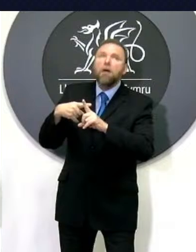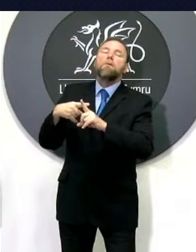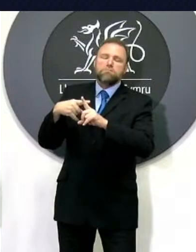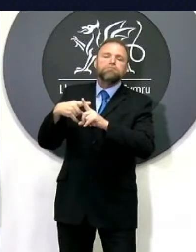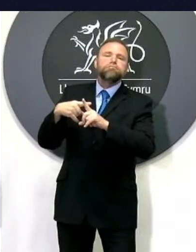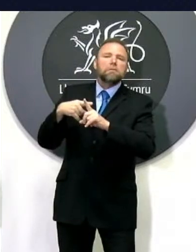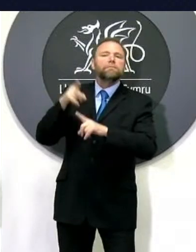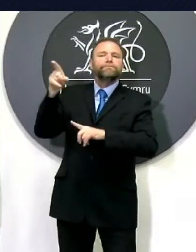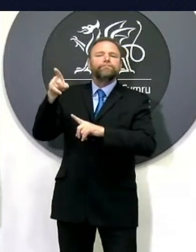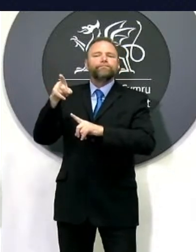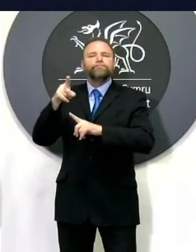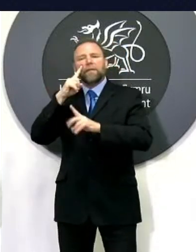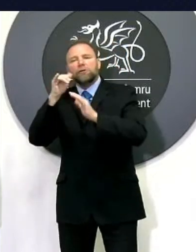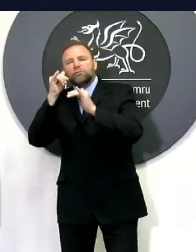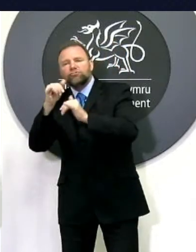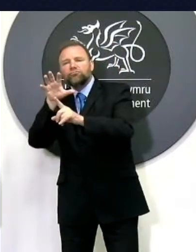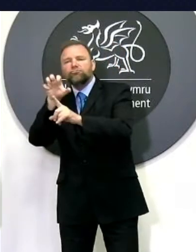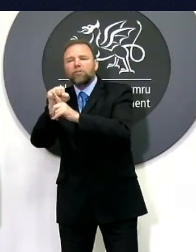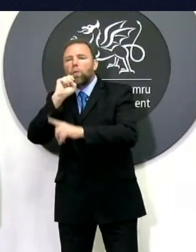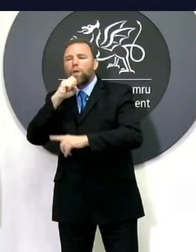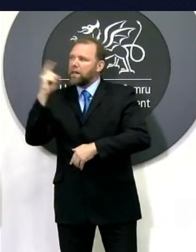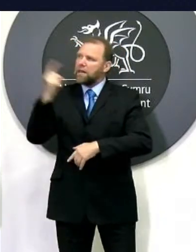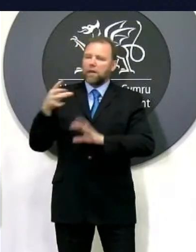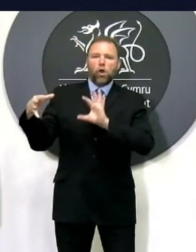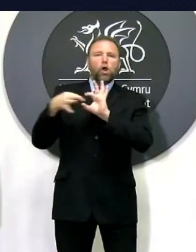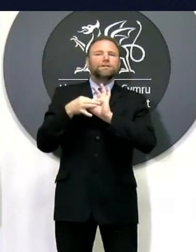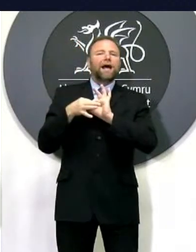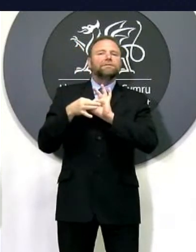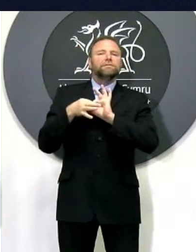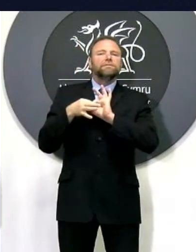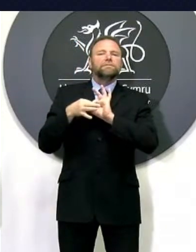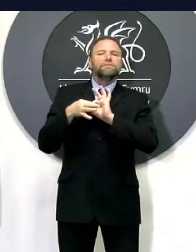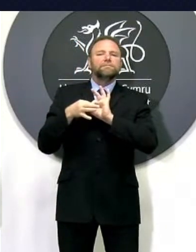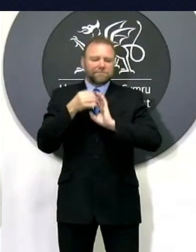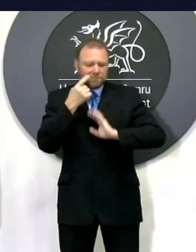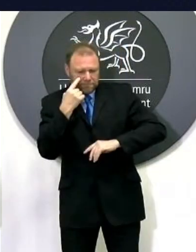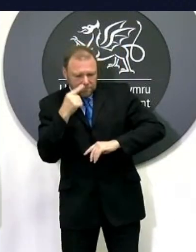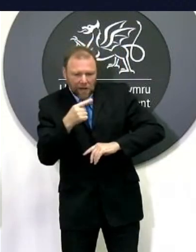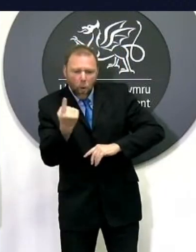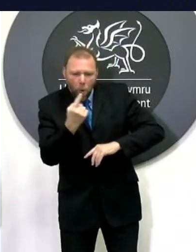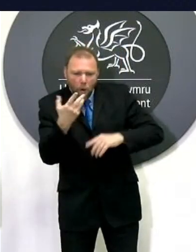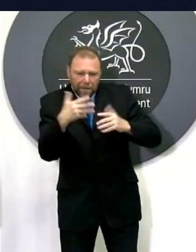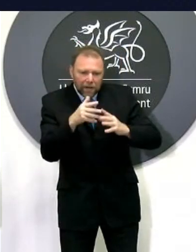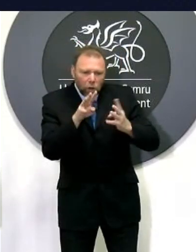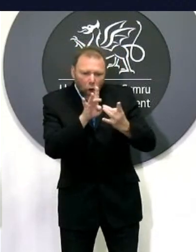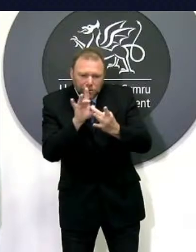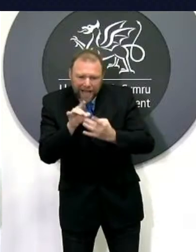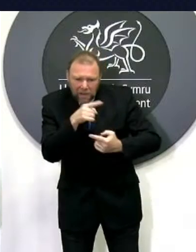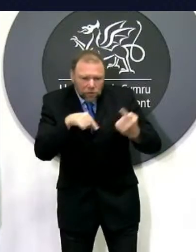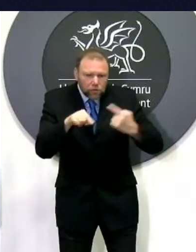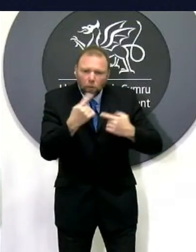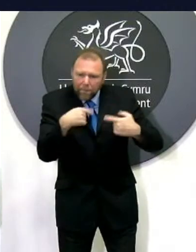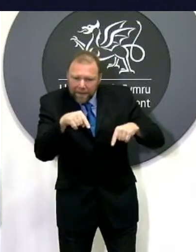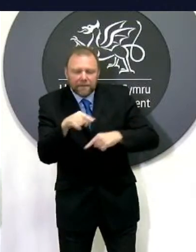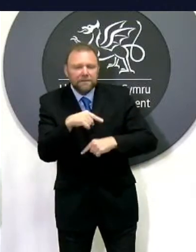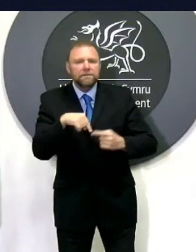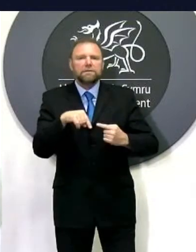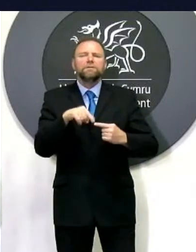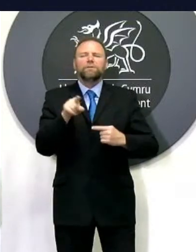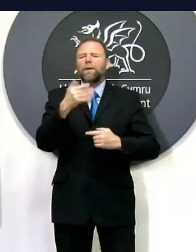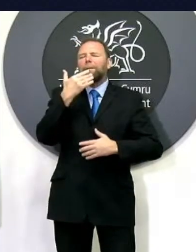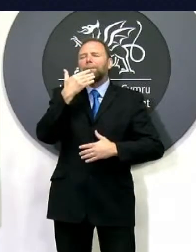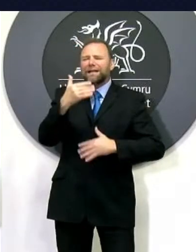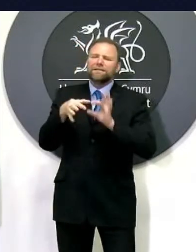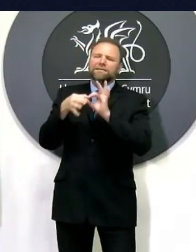get in touch with you and tell you what to do. So please work with the TTP program to keep yourselves, your family and friends and everyone